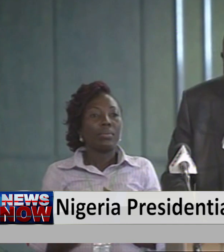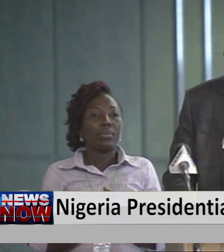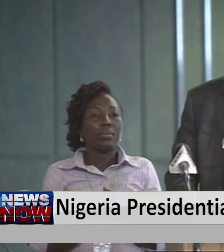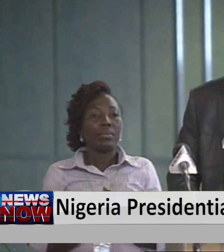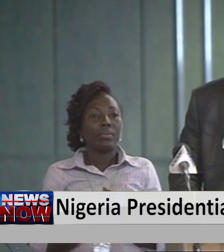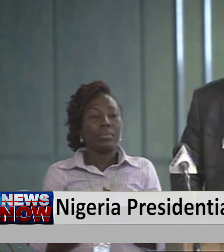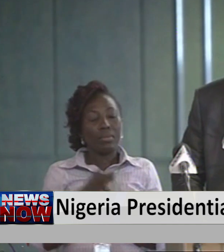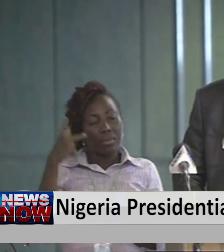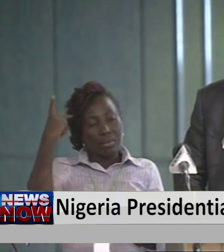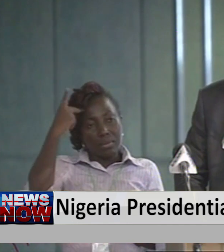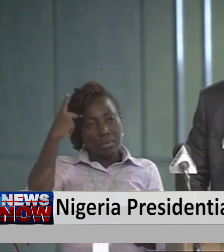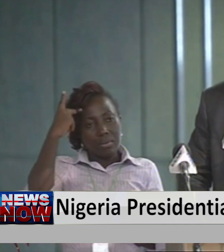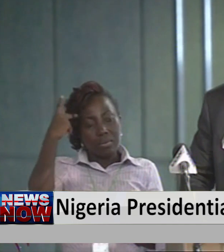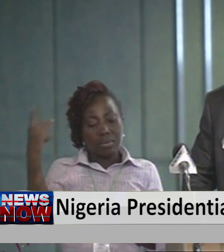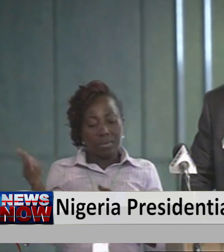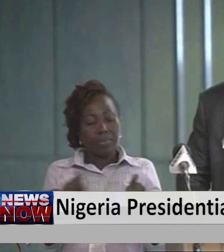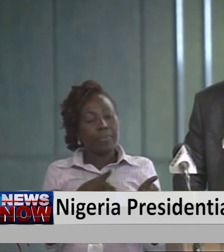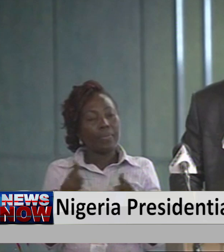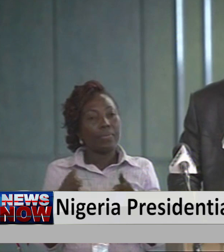The political parties